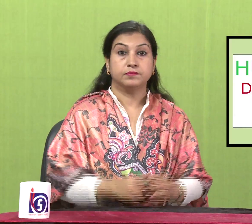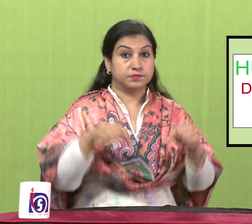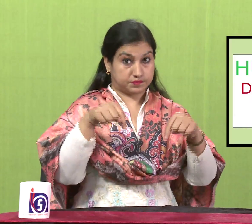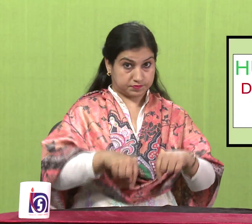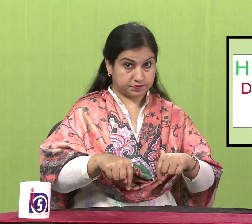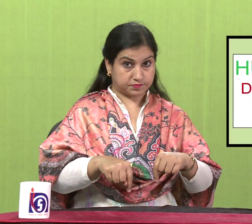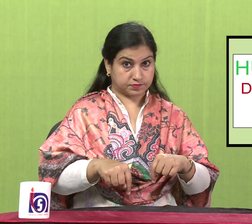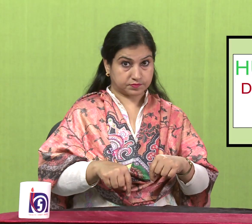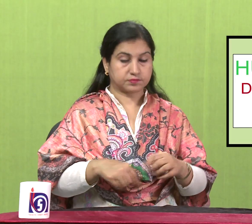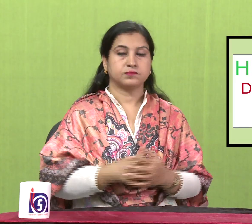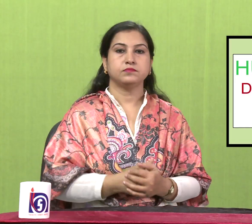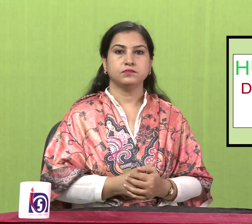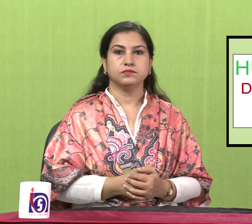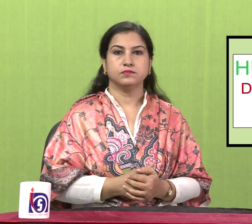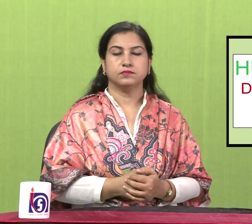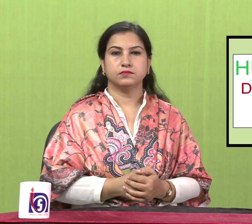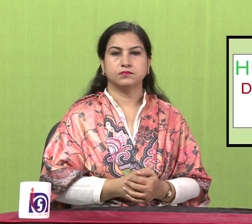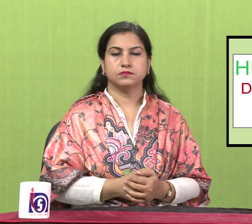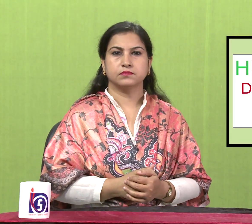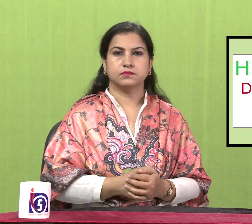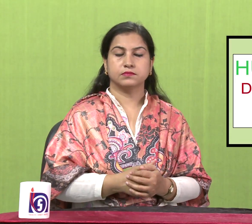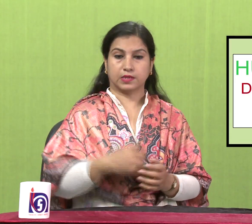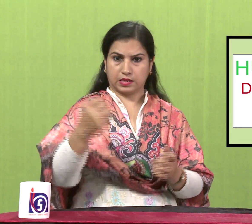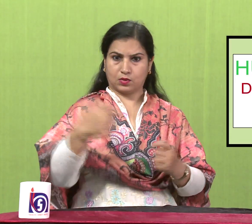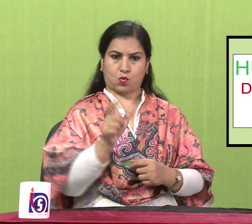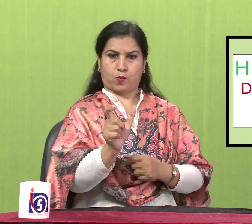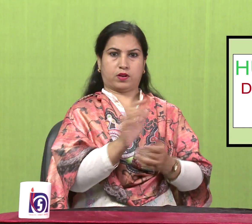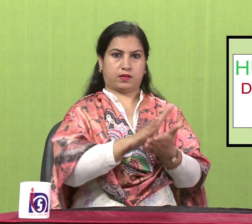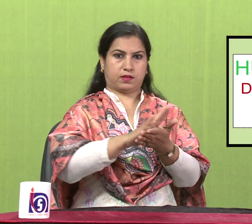Today, a new concept of human development is becoming famous.